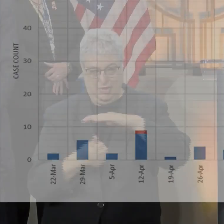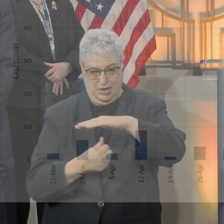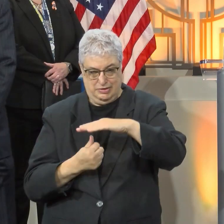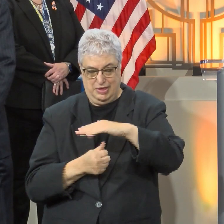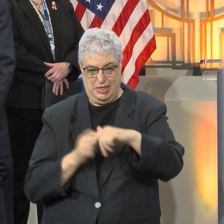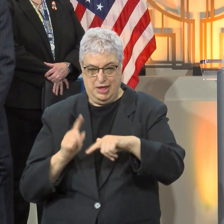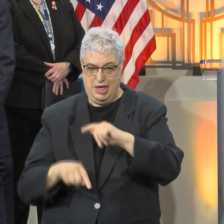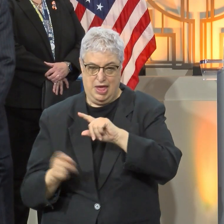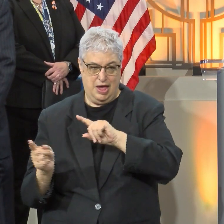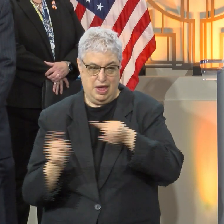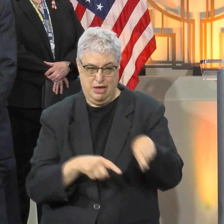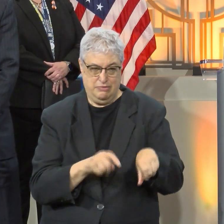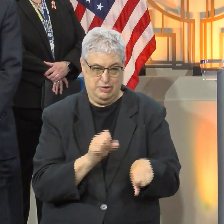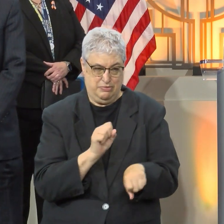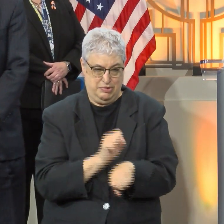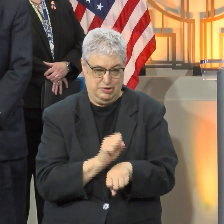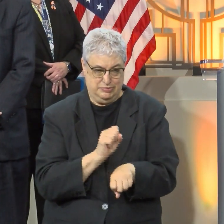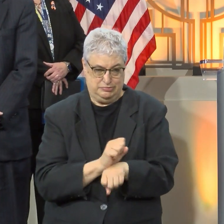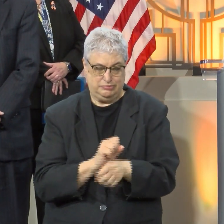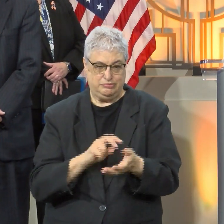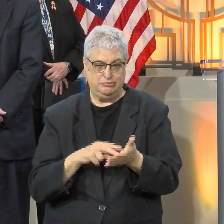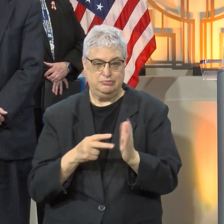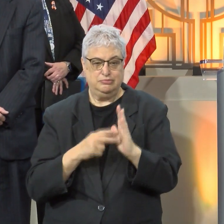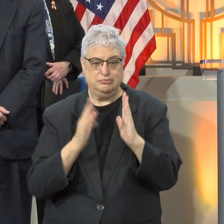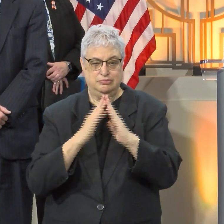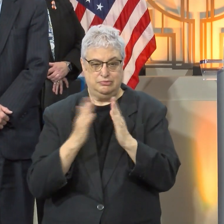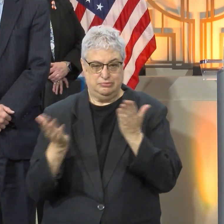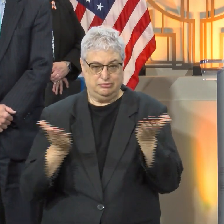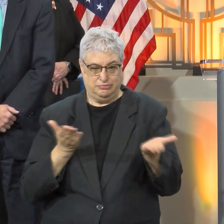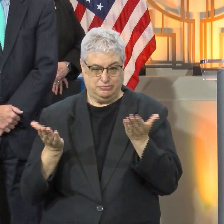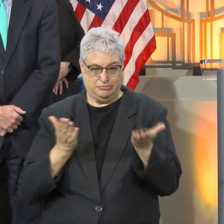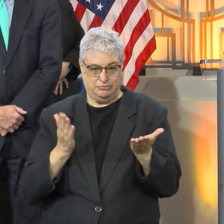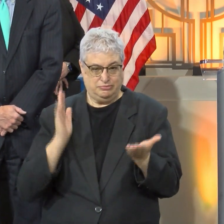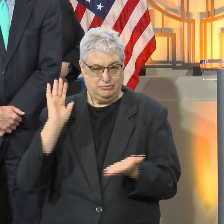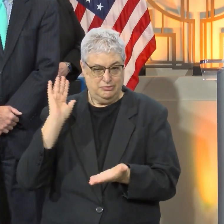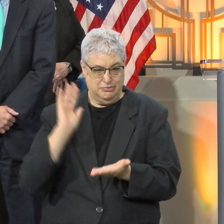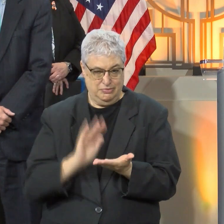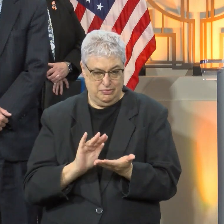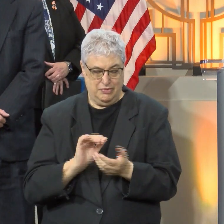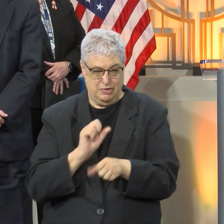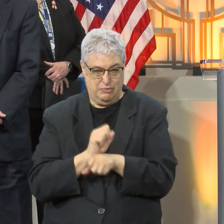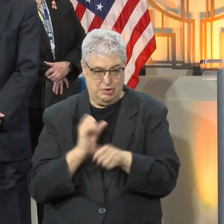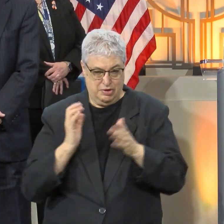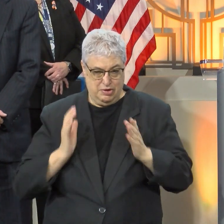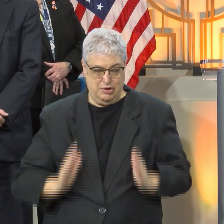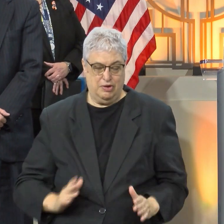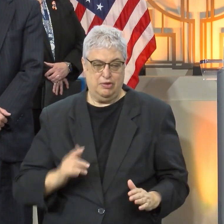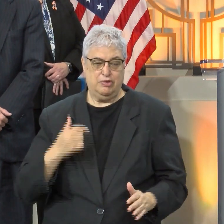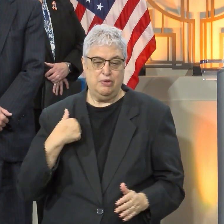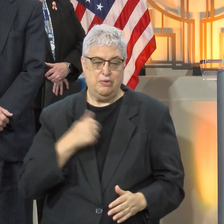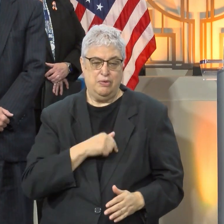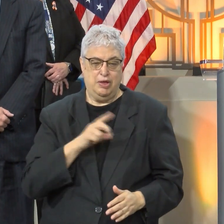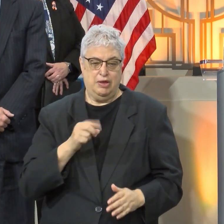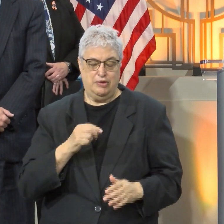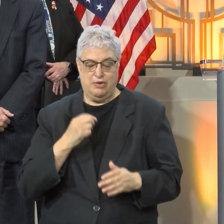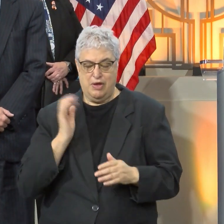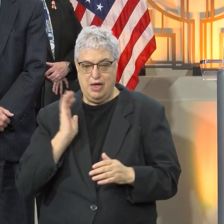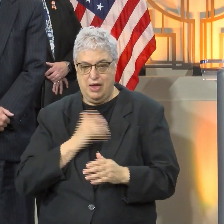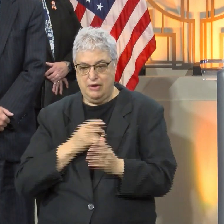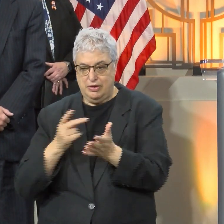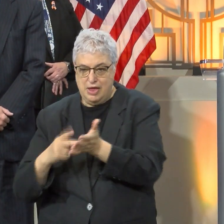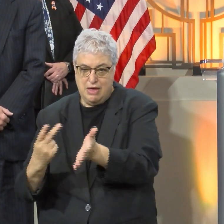they cannot work. That means your city services may be impacted. We are doing our best for